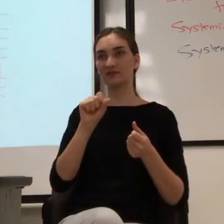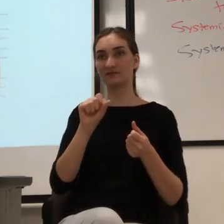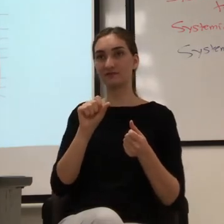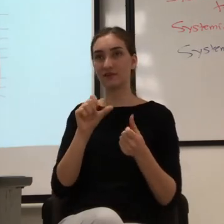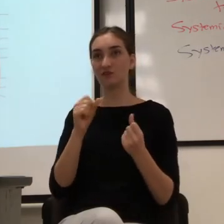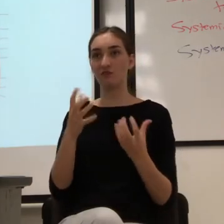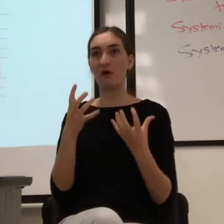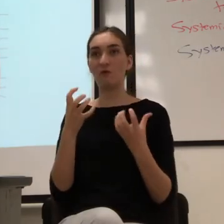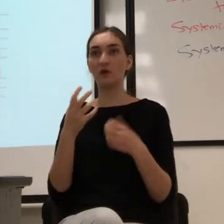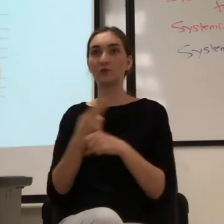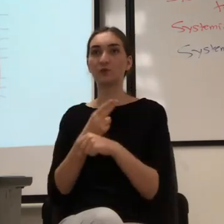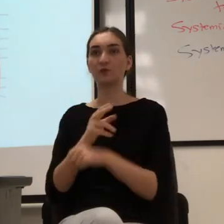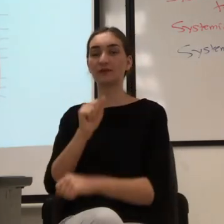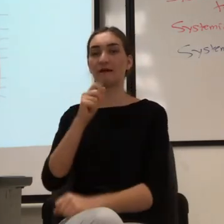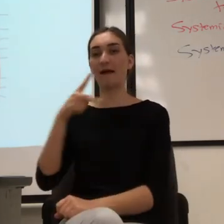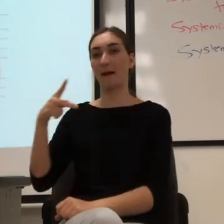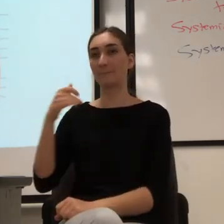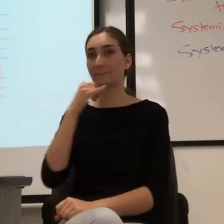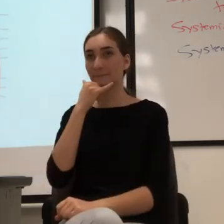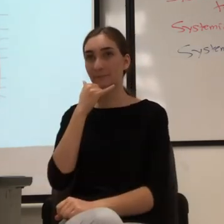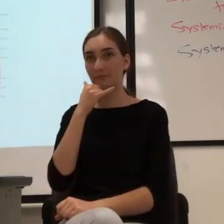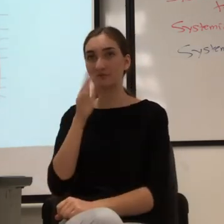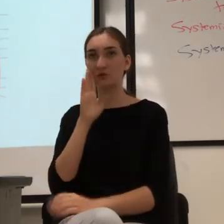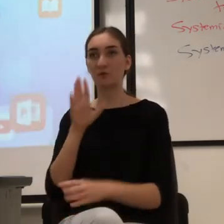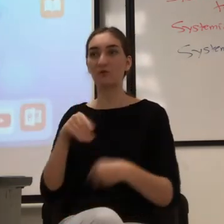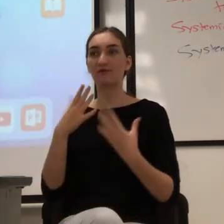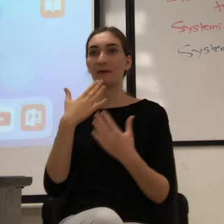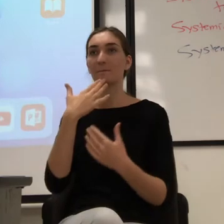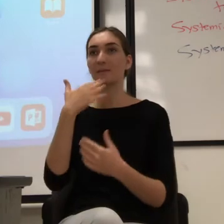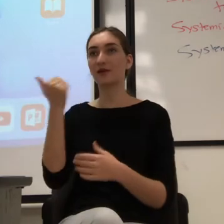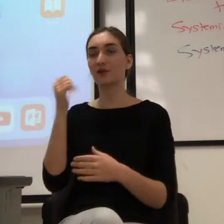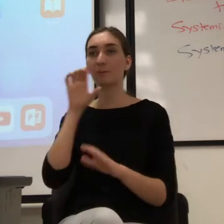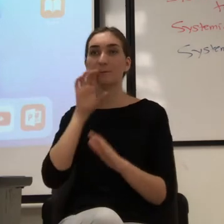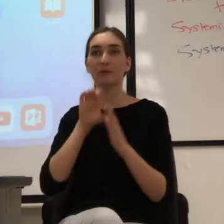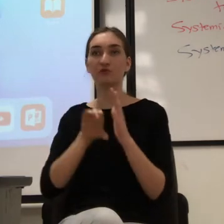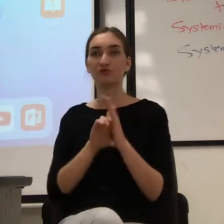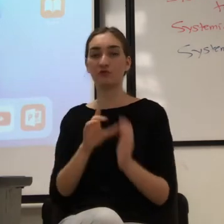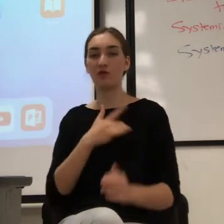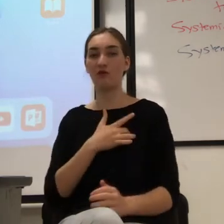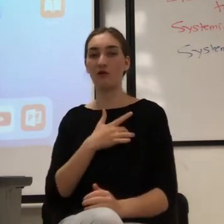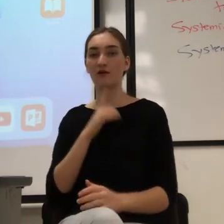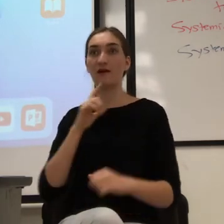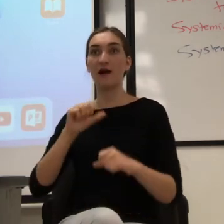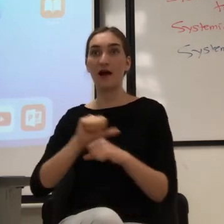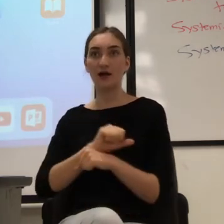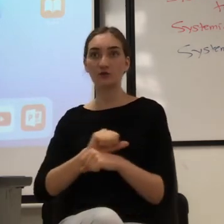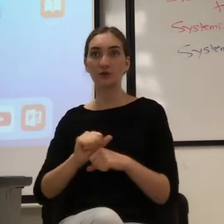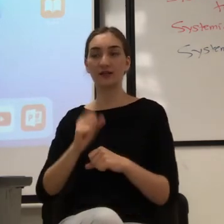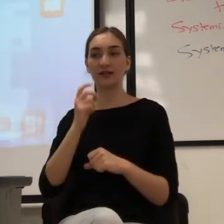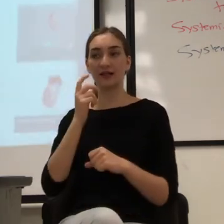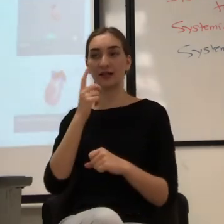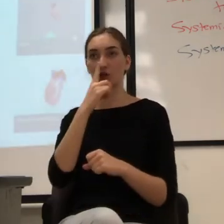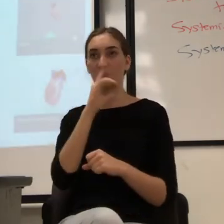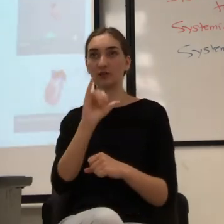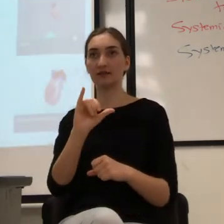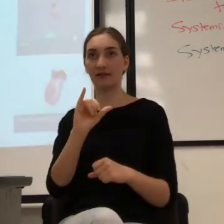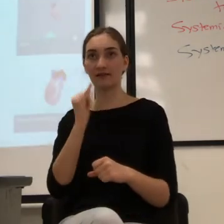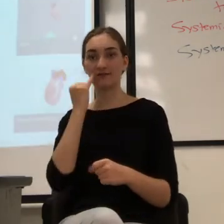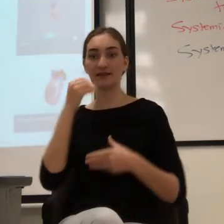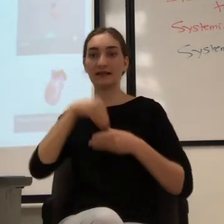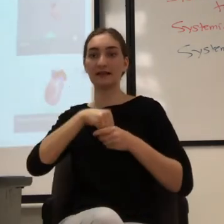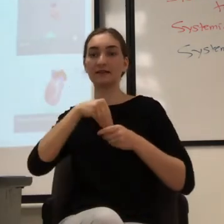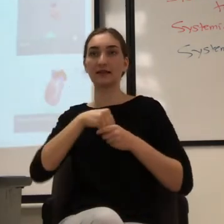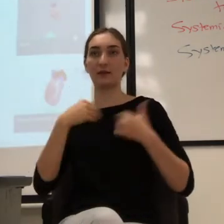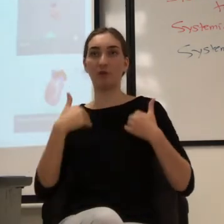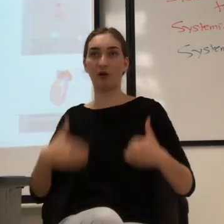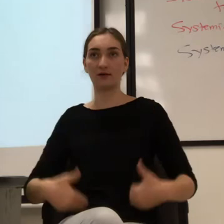app. It'll give us a better picture of what the heart really looks like, and we'll start to get